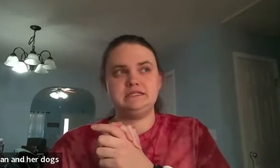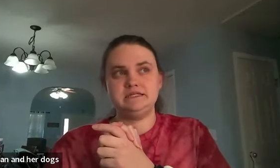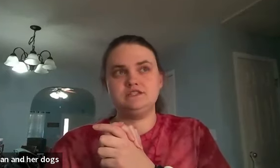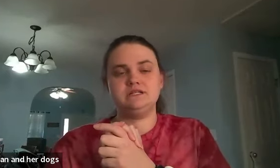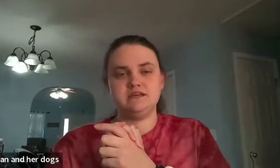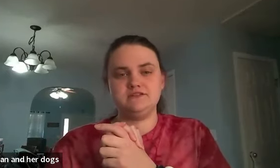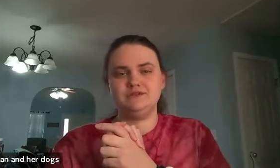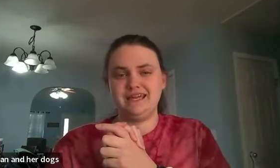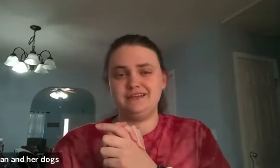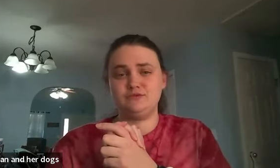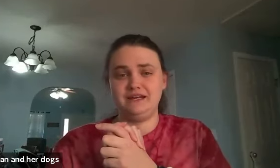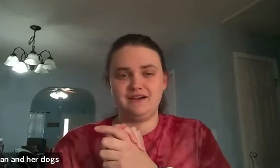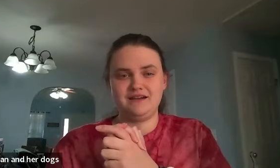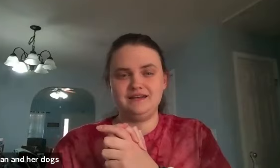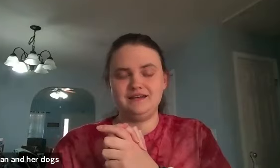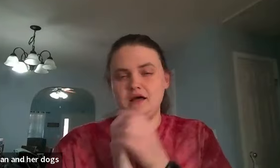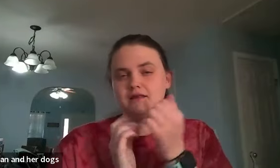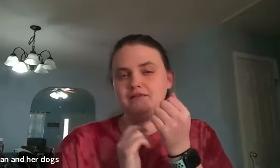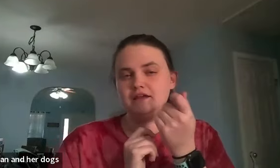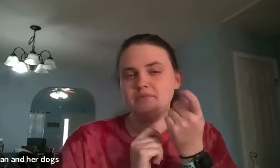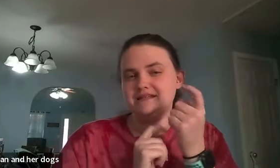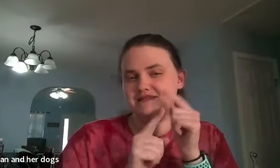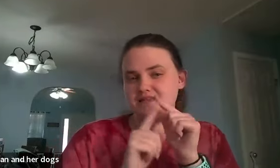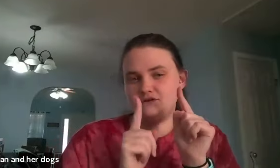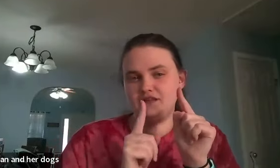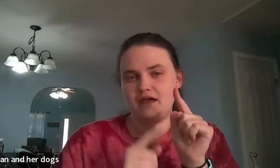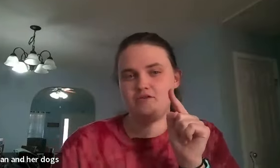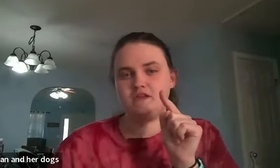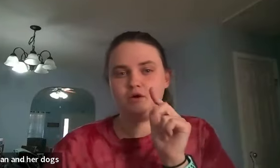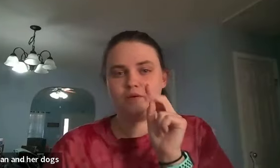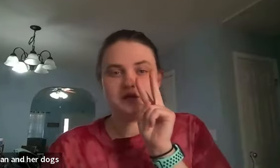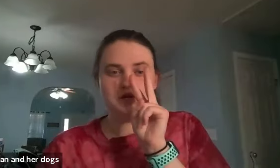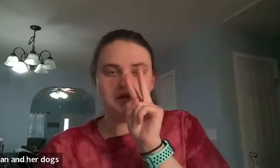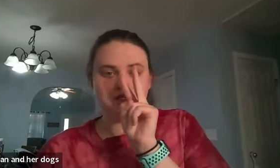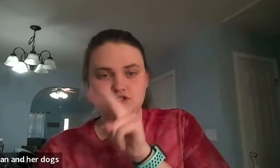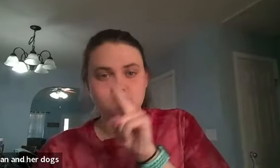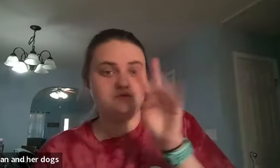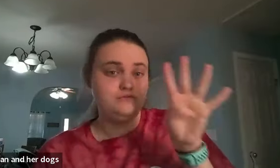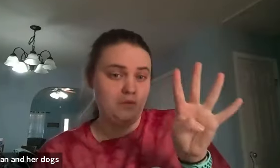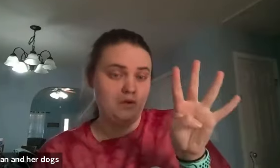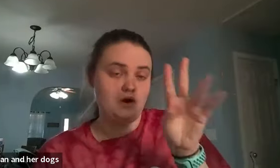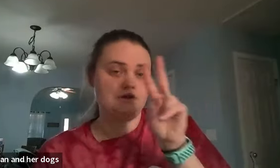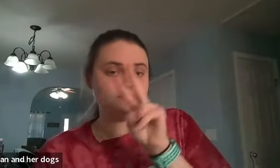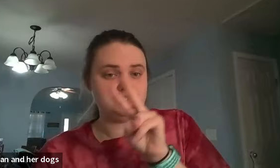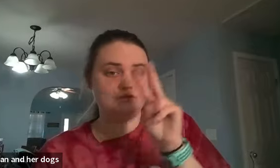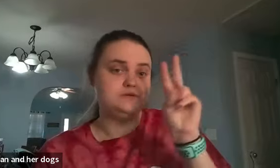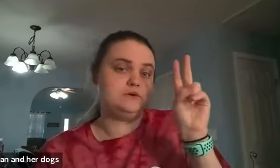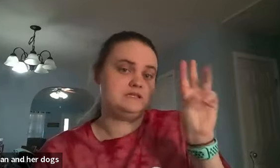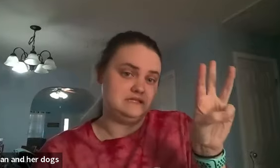26, 27, 28, and 29 a little bit differently rather than going 2, 4,